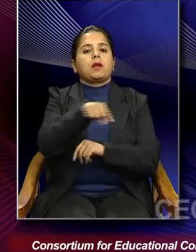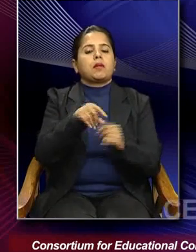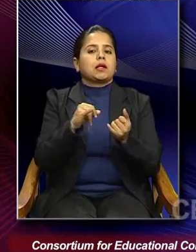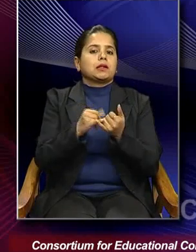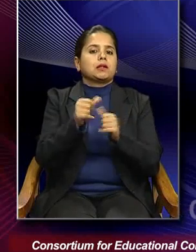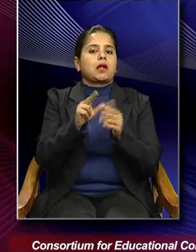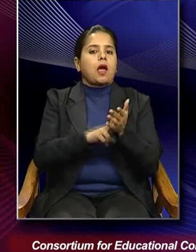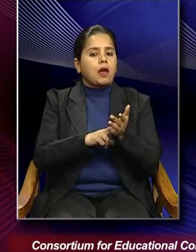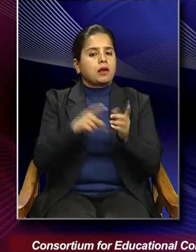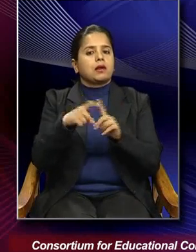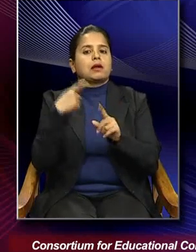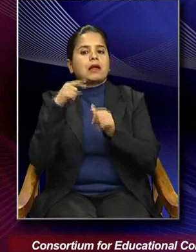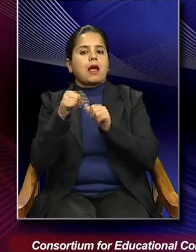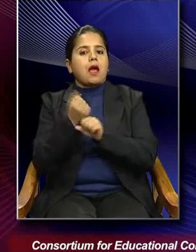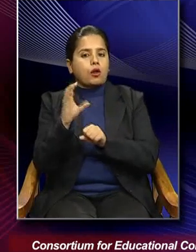Santiago,